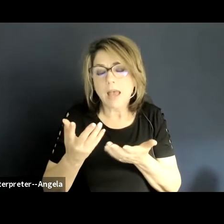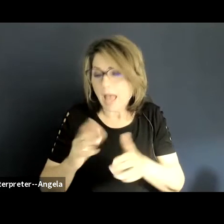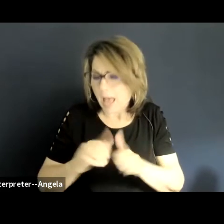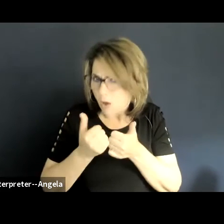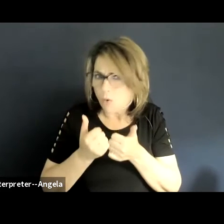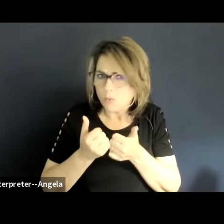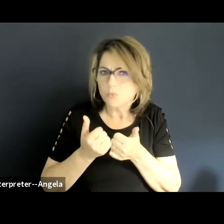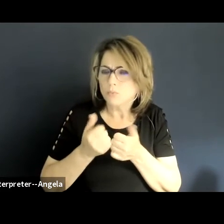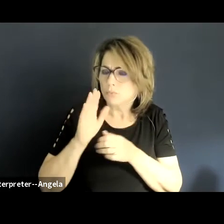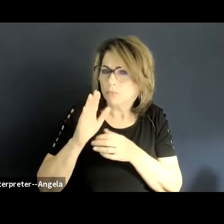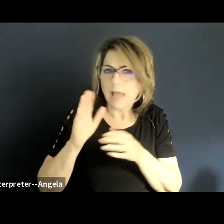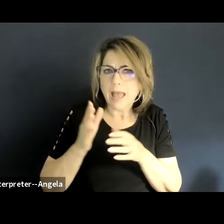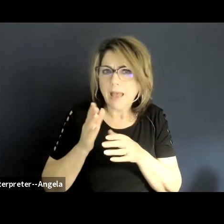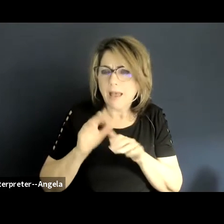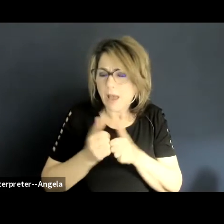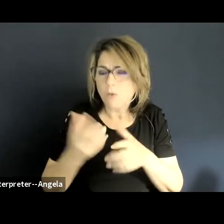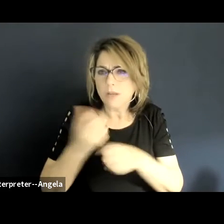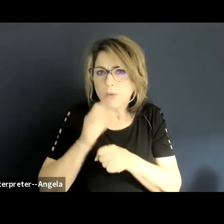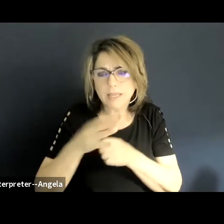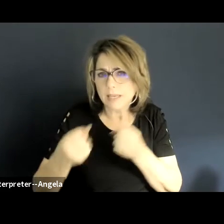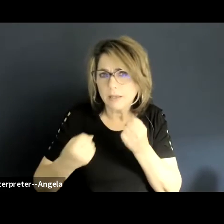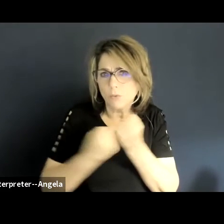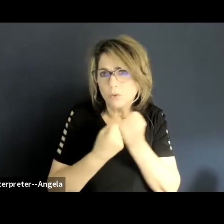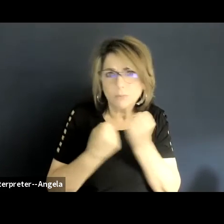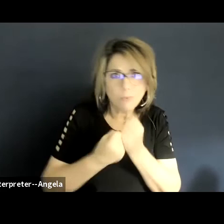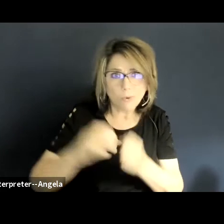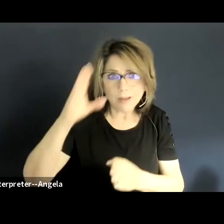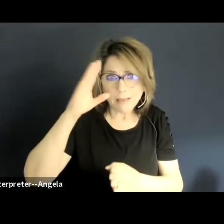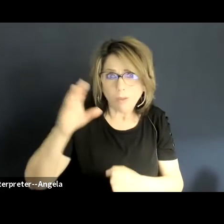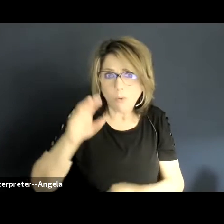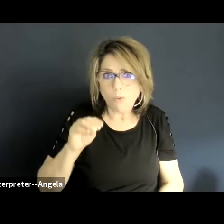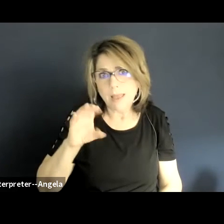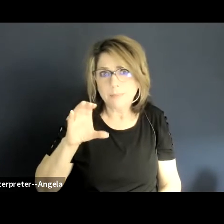from hello, Mr. MCO or Mrs. MCO,